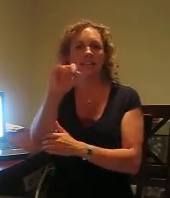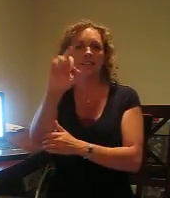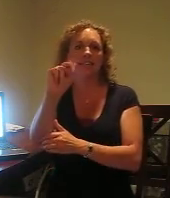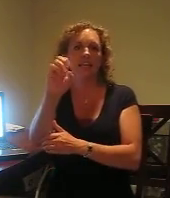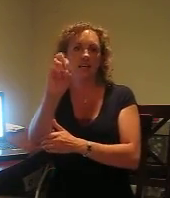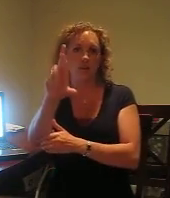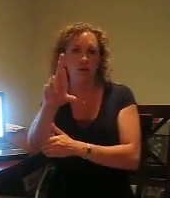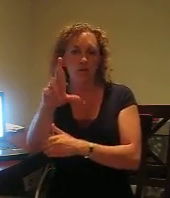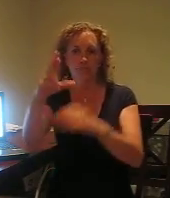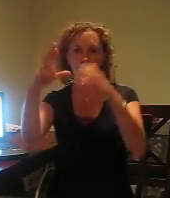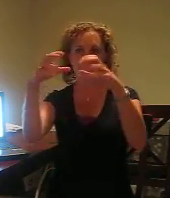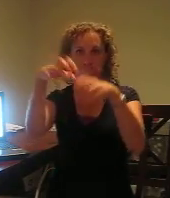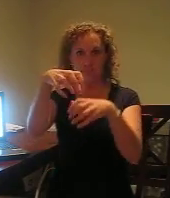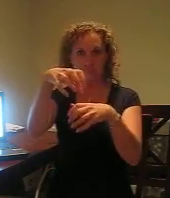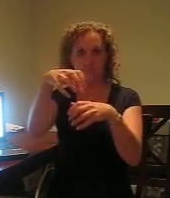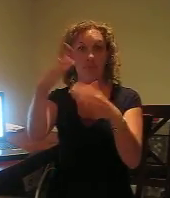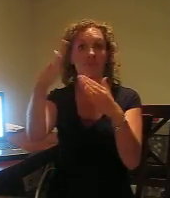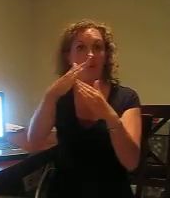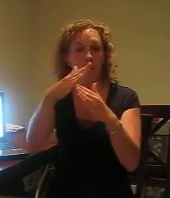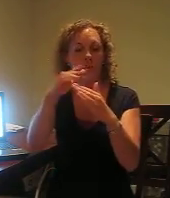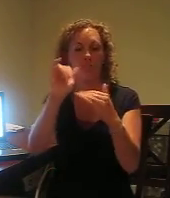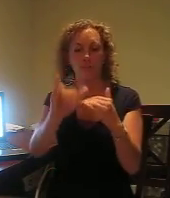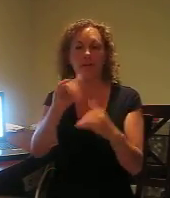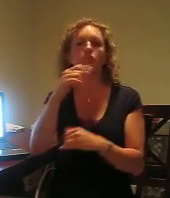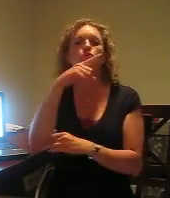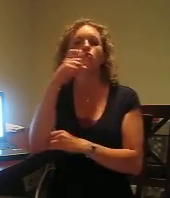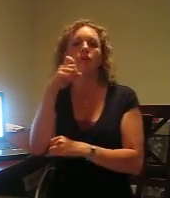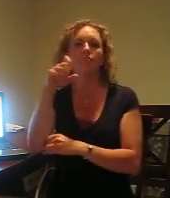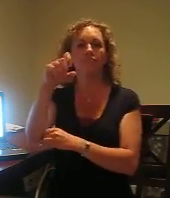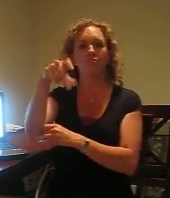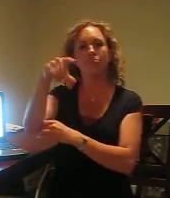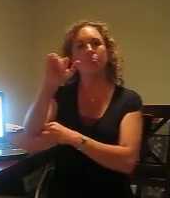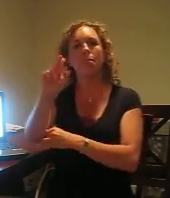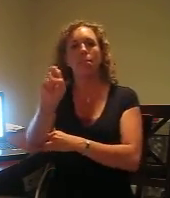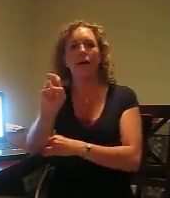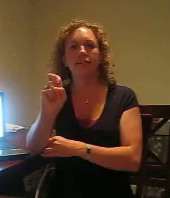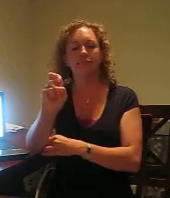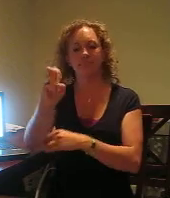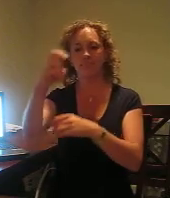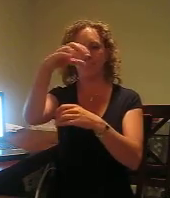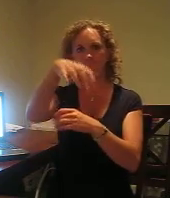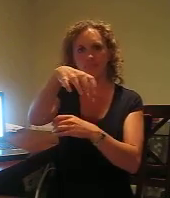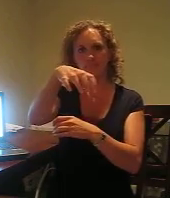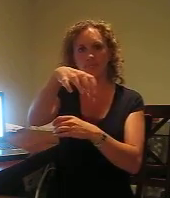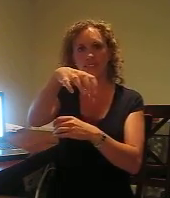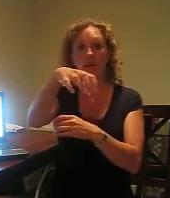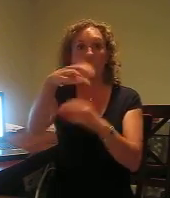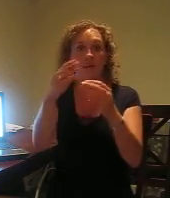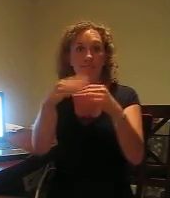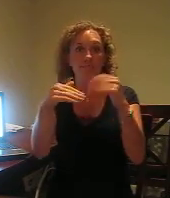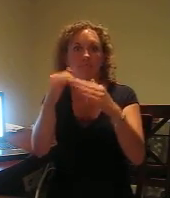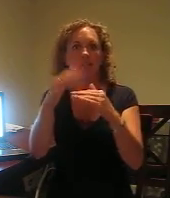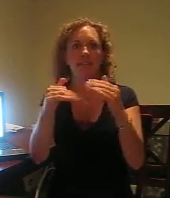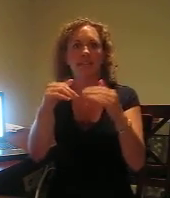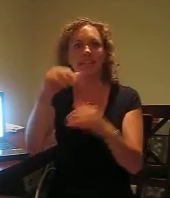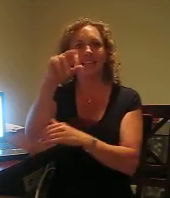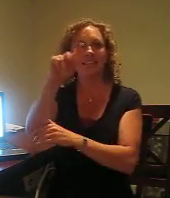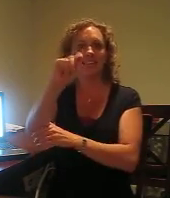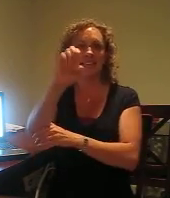that I've collected. We put that on top, and then we build a small teepee structure on top of this. Now, oftentimes when you build a